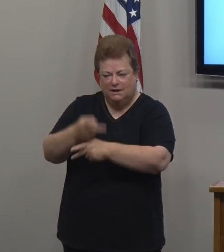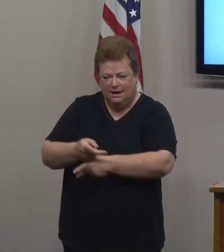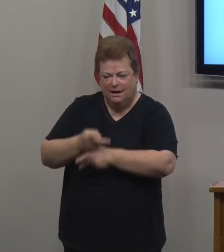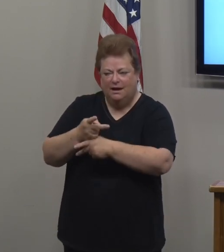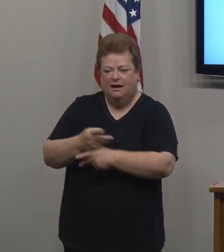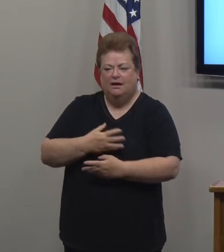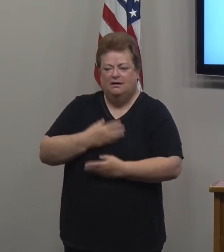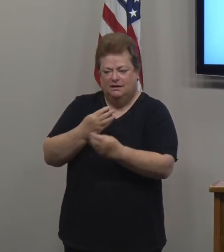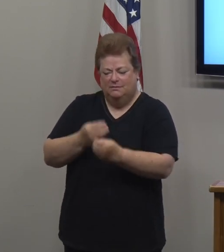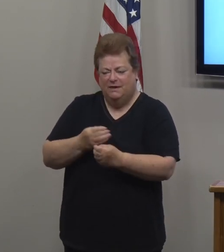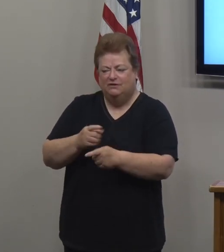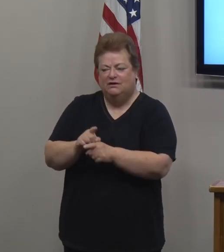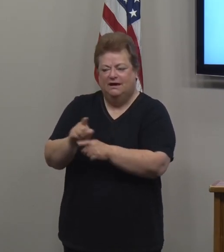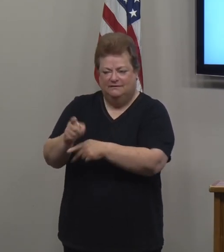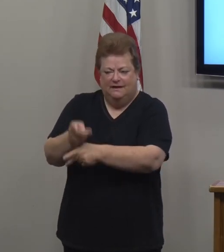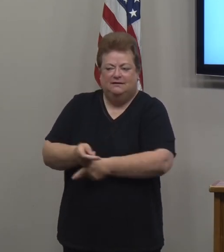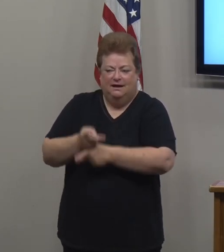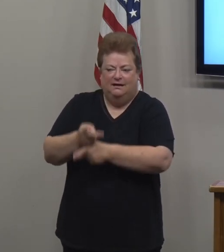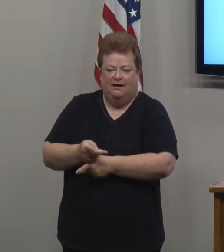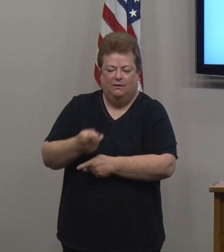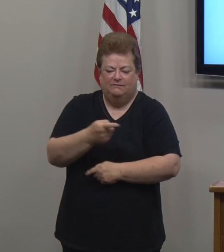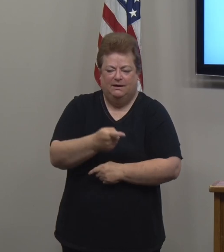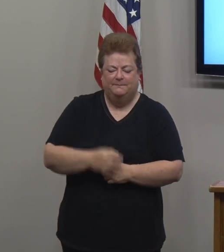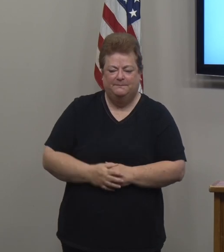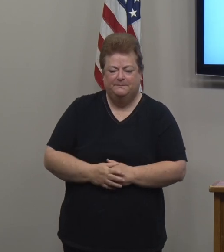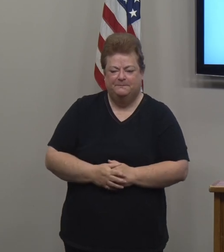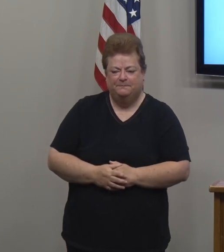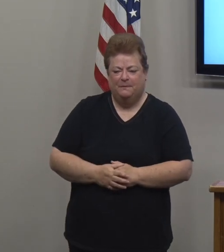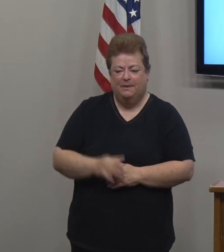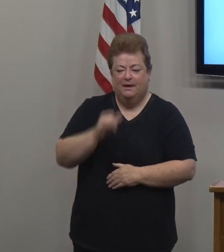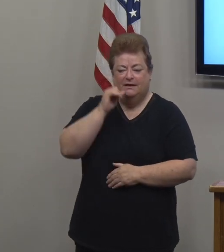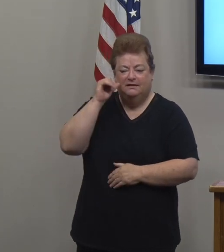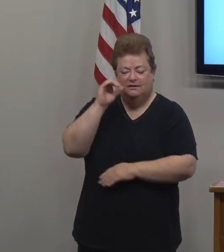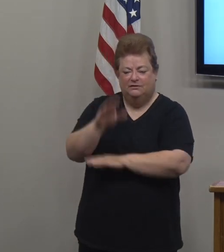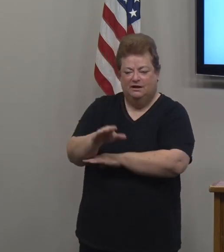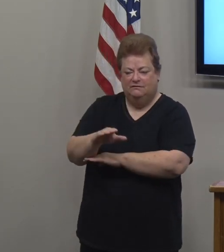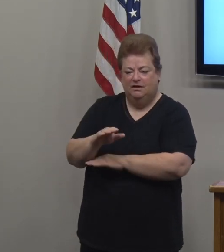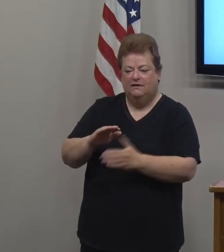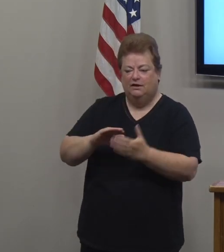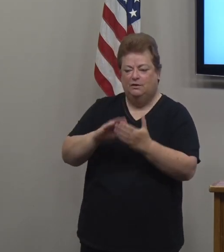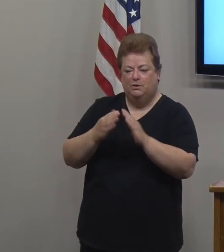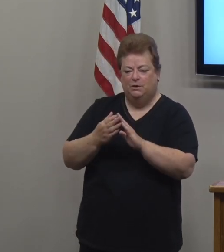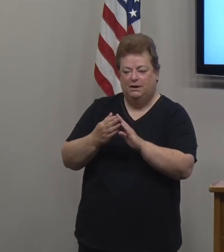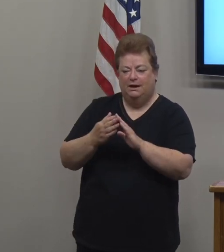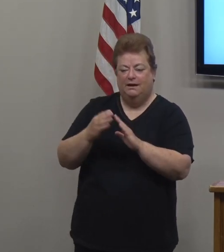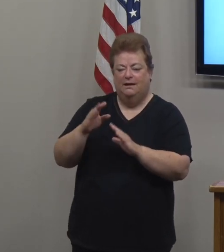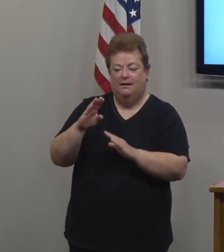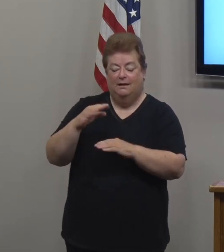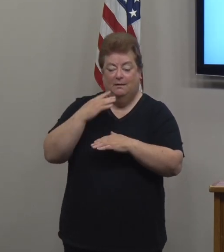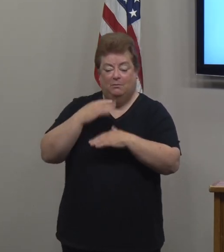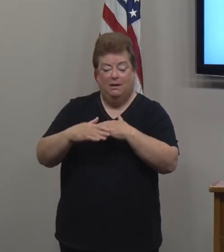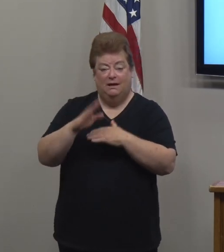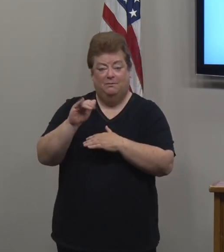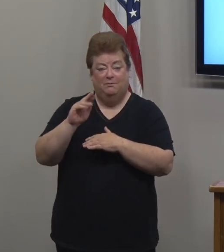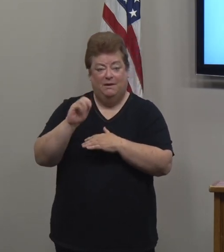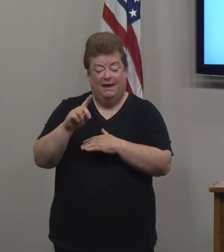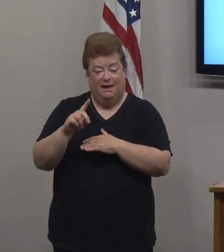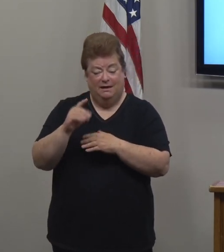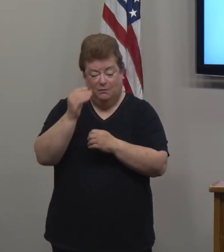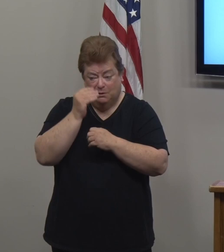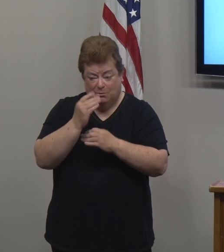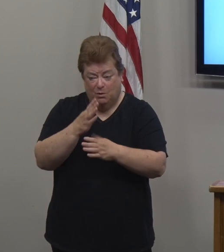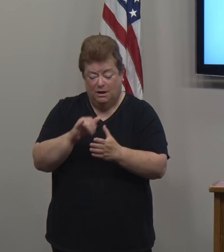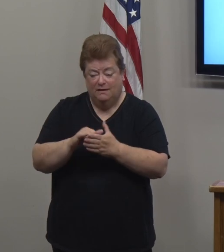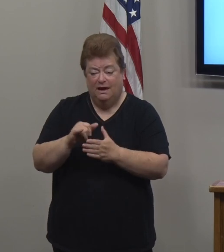they tend to his wounds. Yesterday afternoon, the Nebraska Community Blood Bank reported that more than